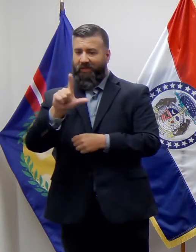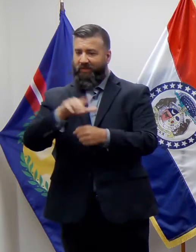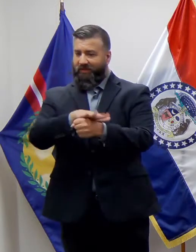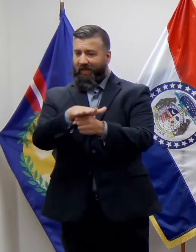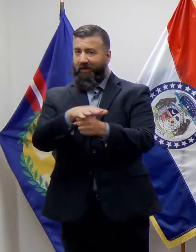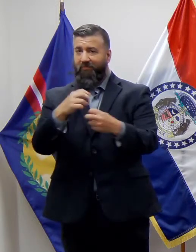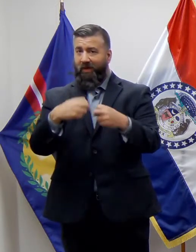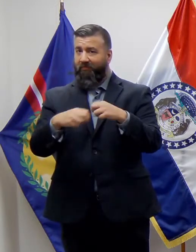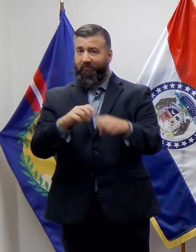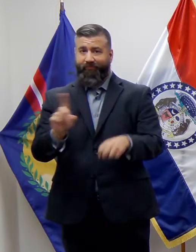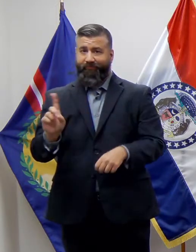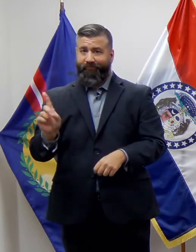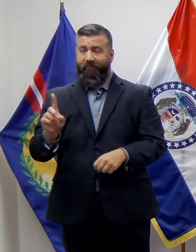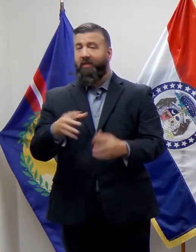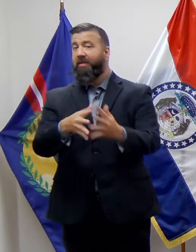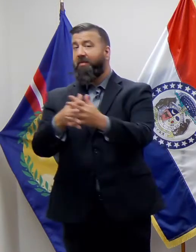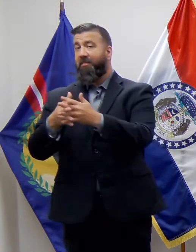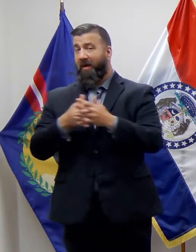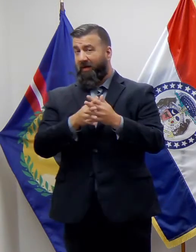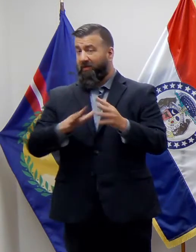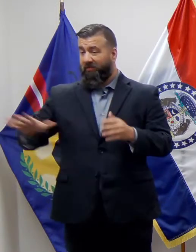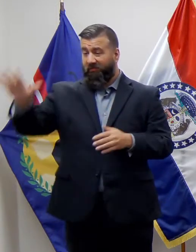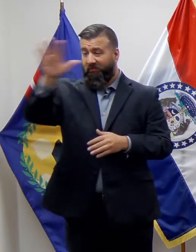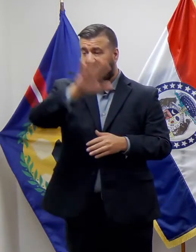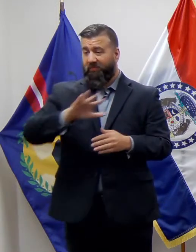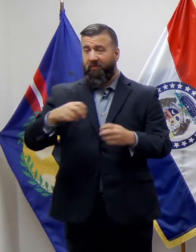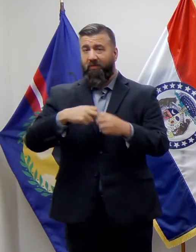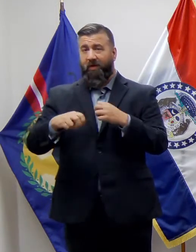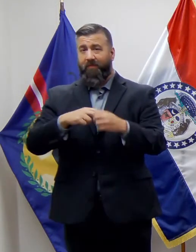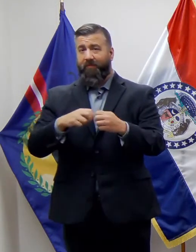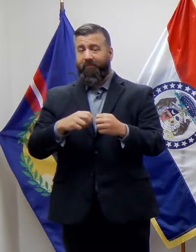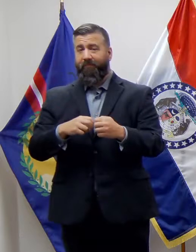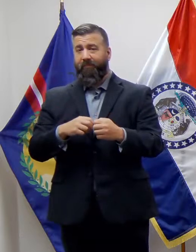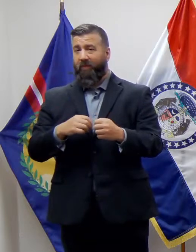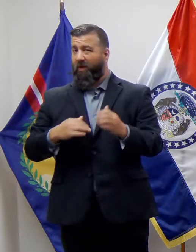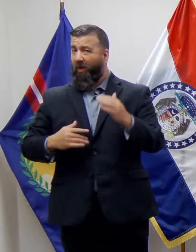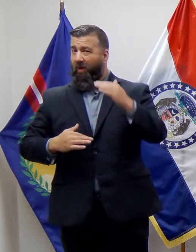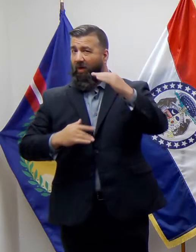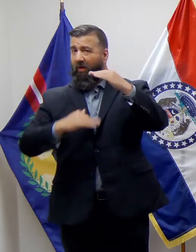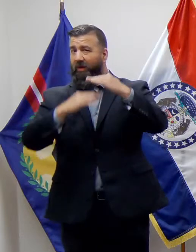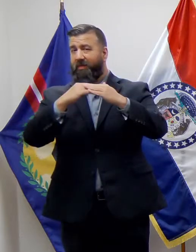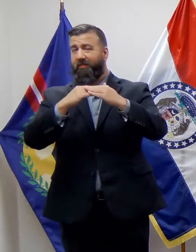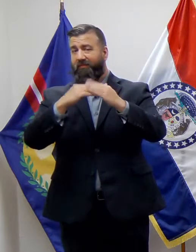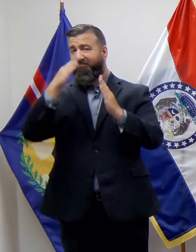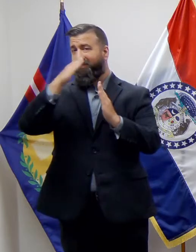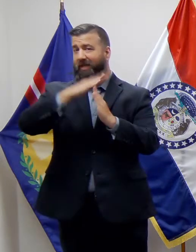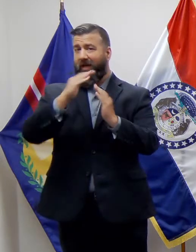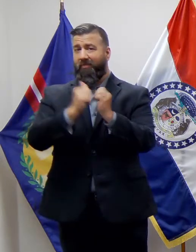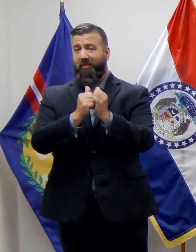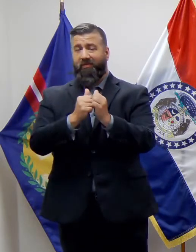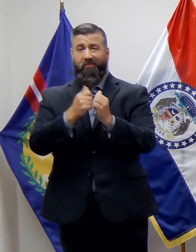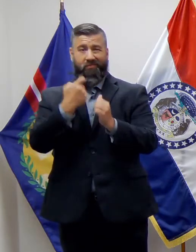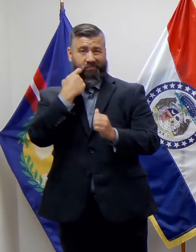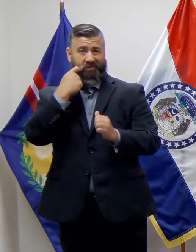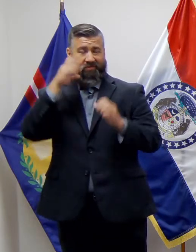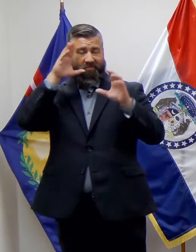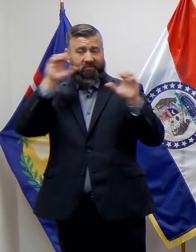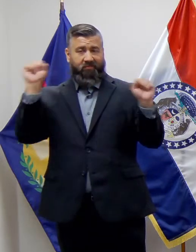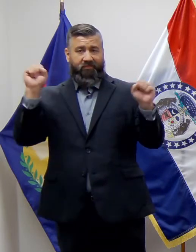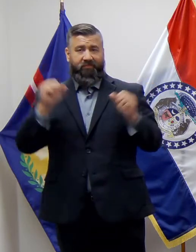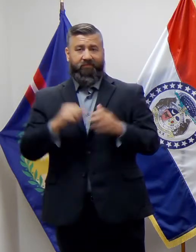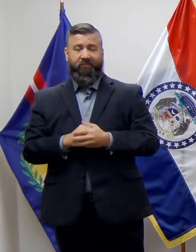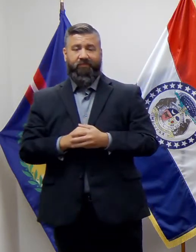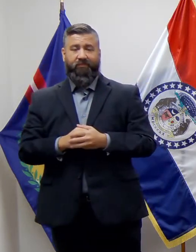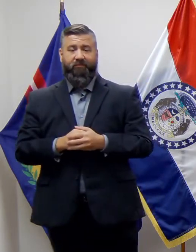County problem. This is a national problem that went all the way up to the top with the last president. And we do have some folks in our country that